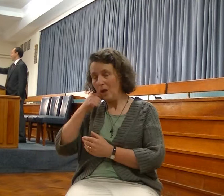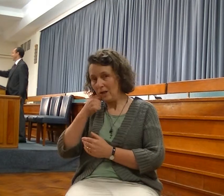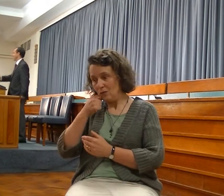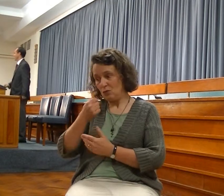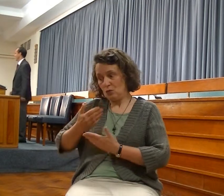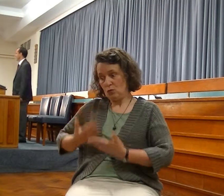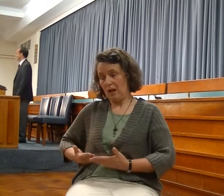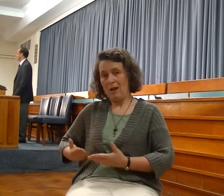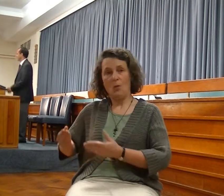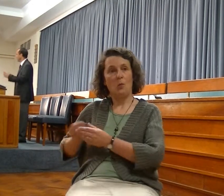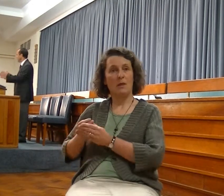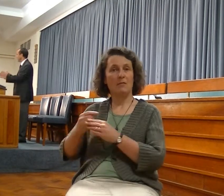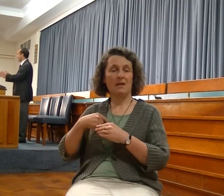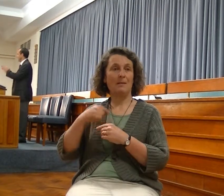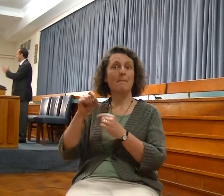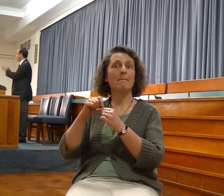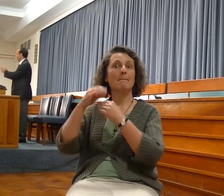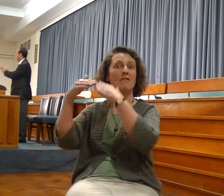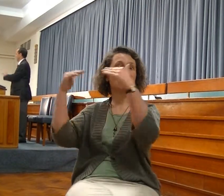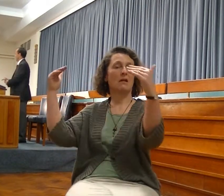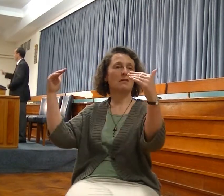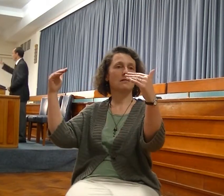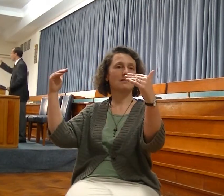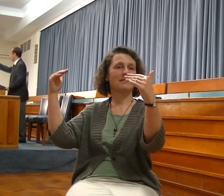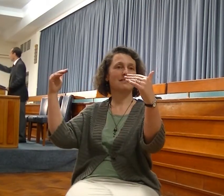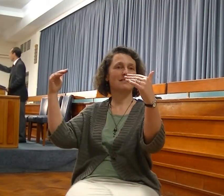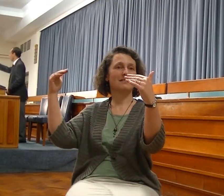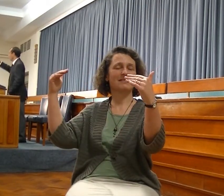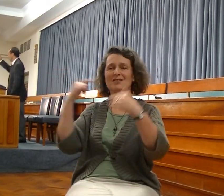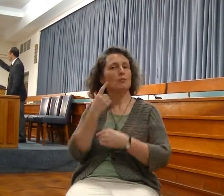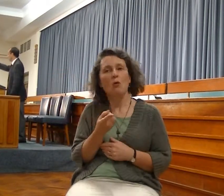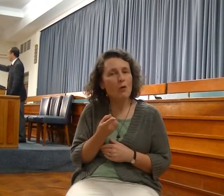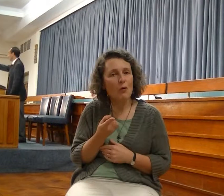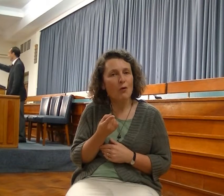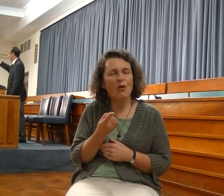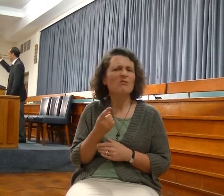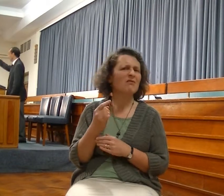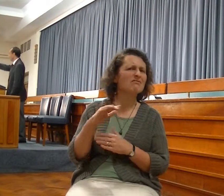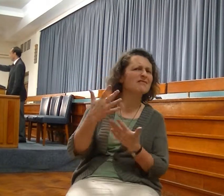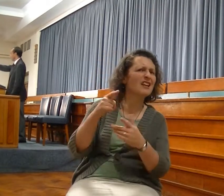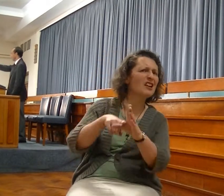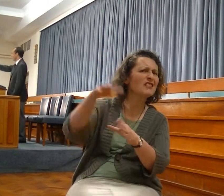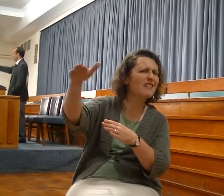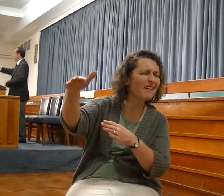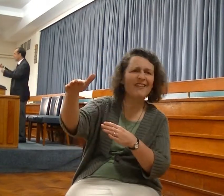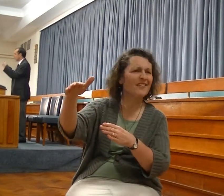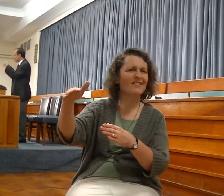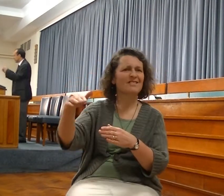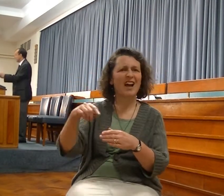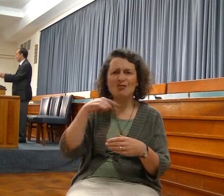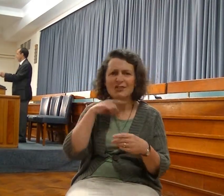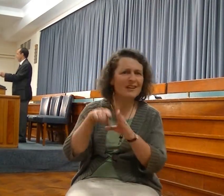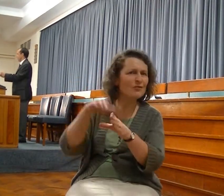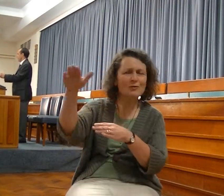in paradise. Today in paradise. Not tomorrow, not in 10 years, not in